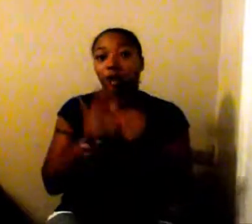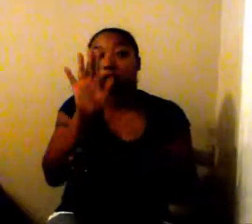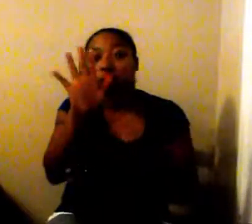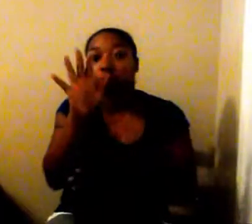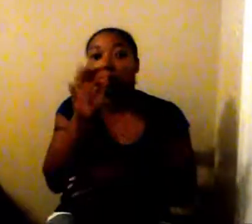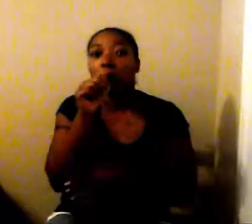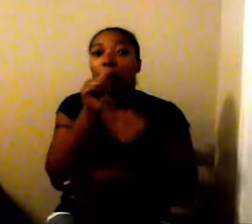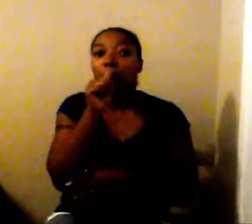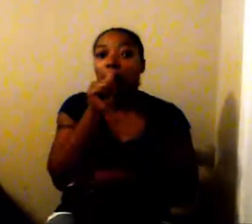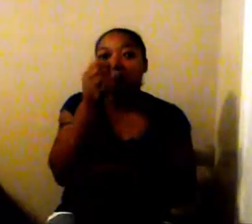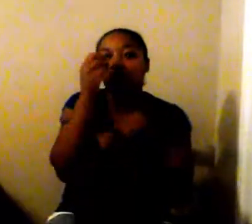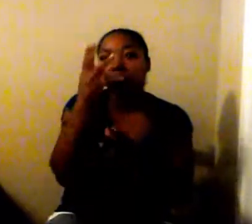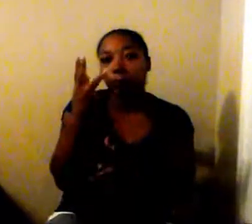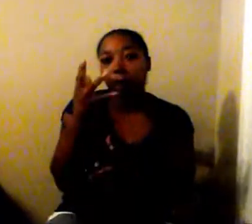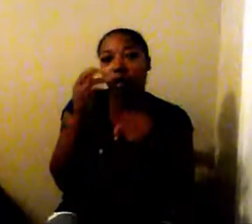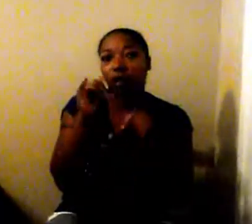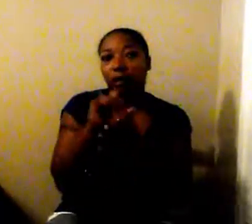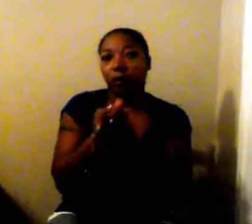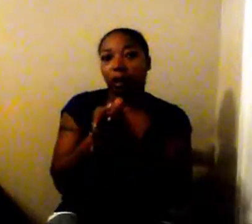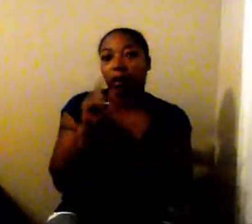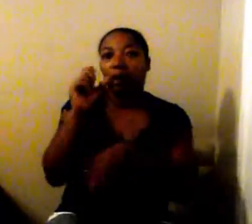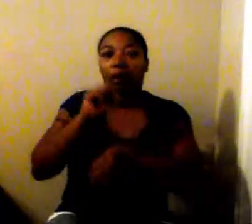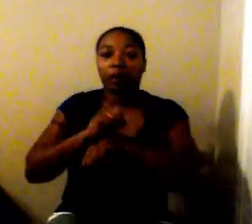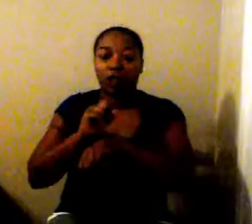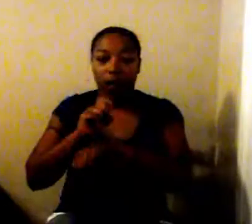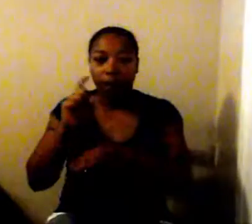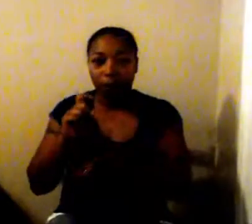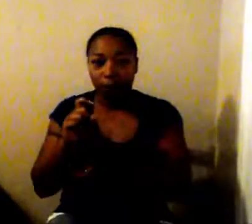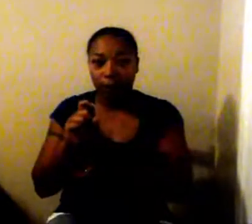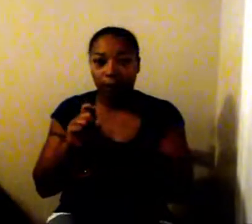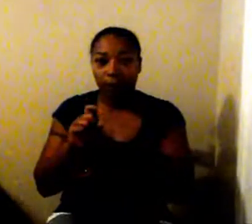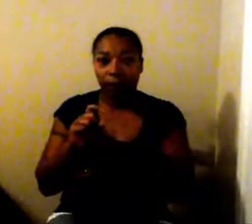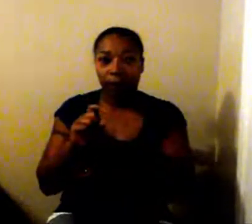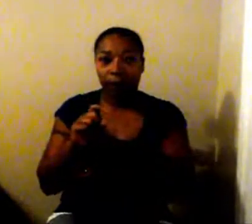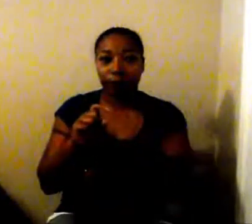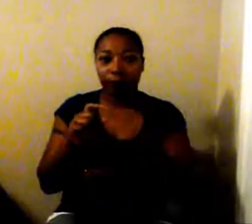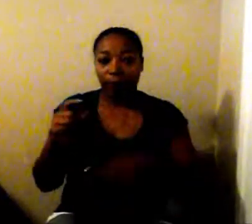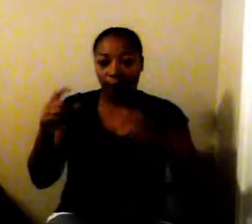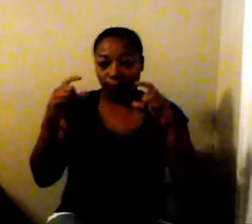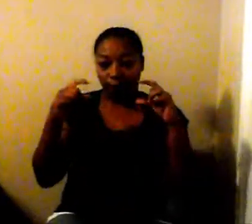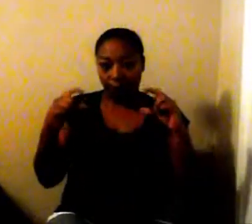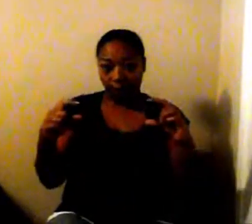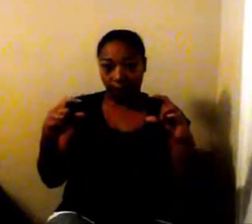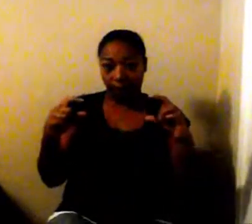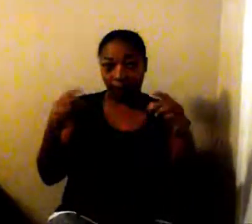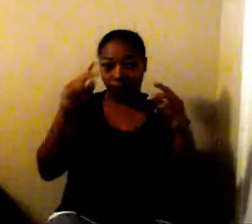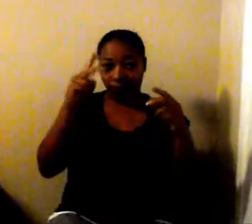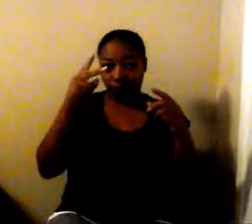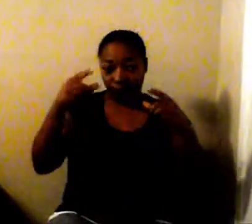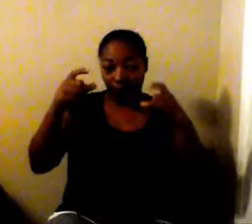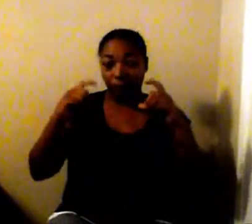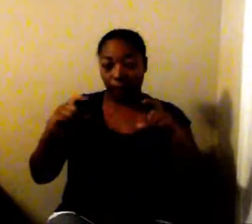It's your private information that the job needs. The second